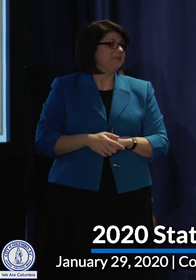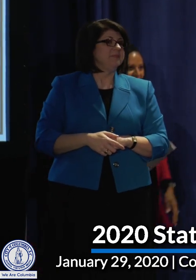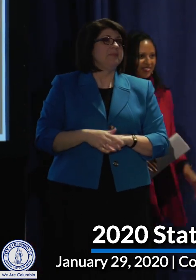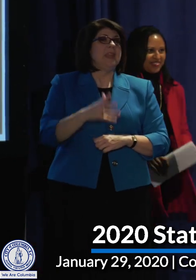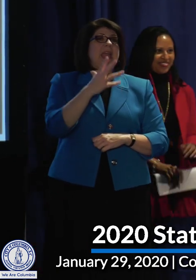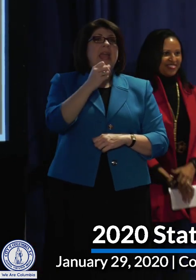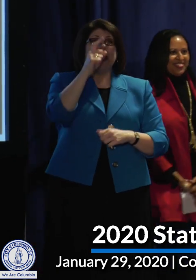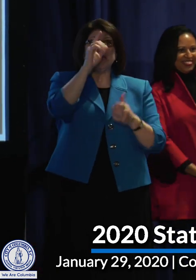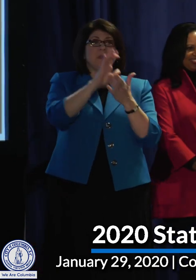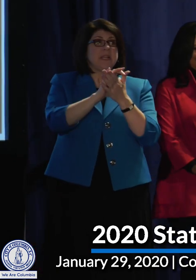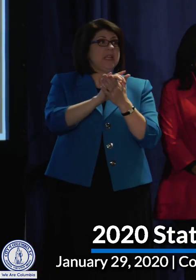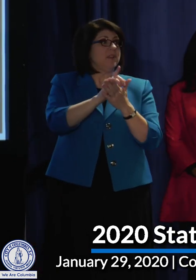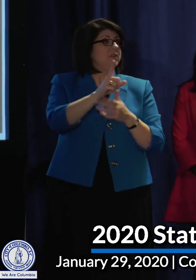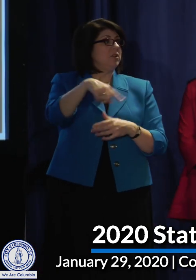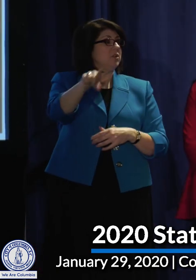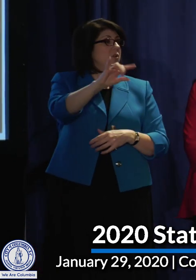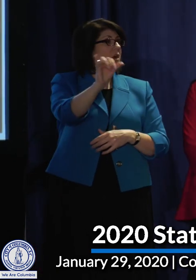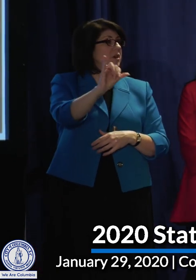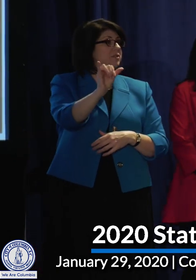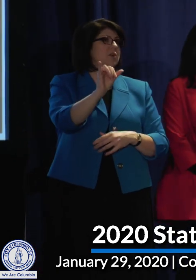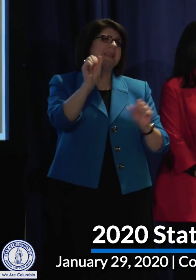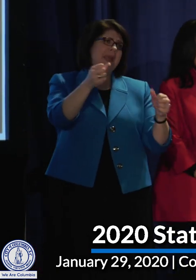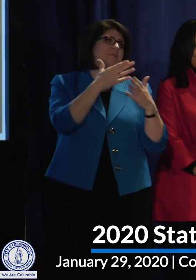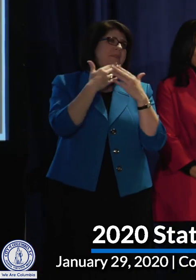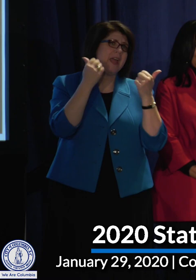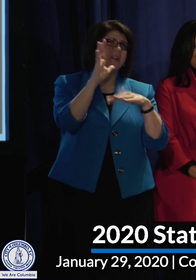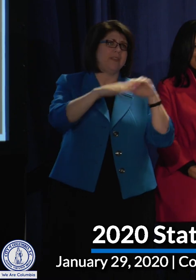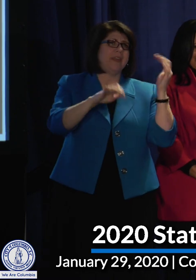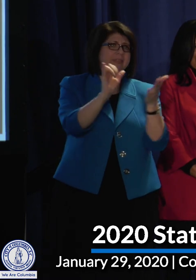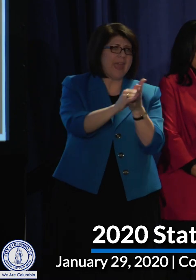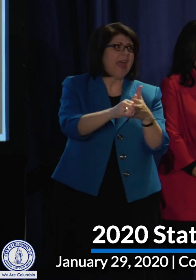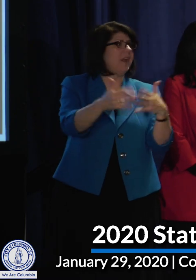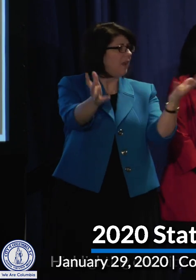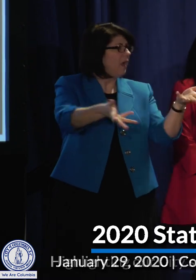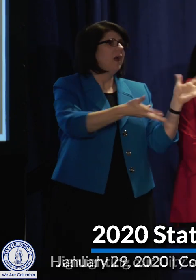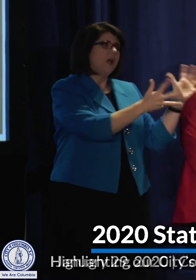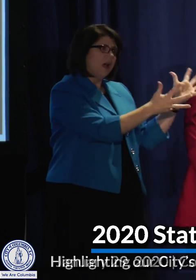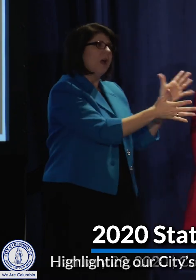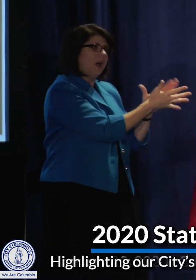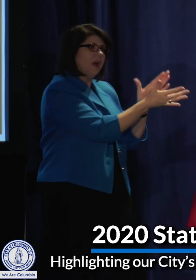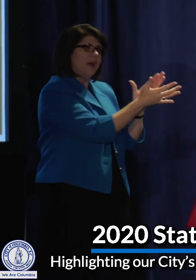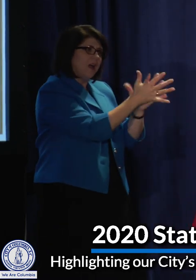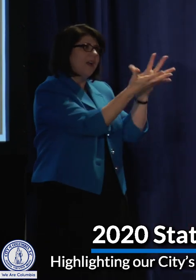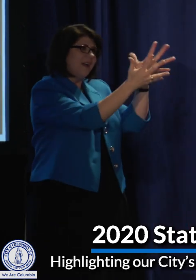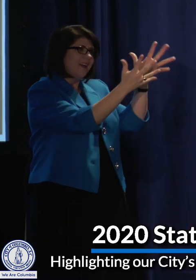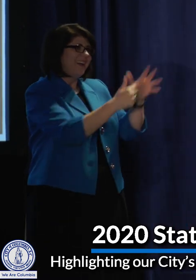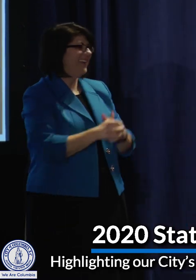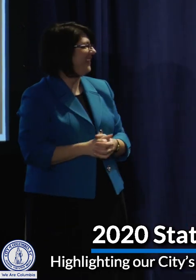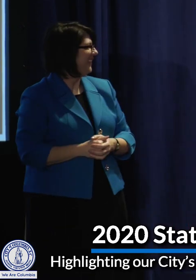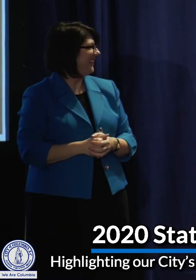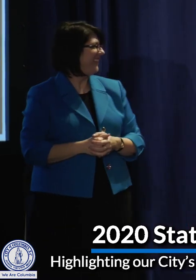And I believe you all can do better than that for reasons that I don't even have. All right, thank you.